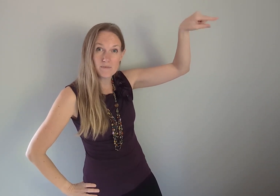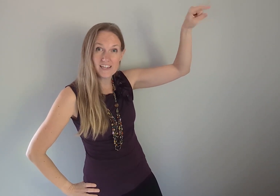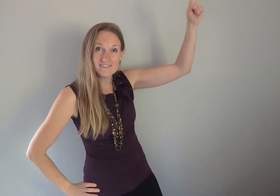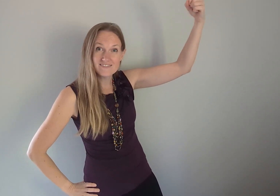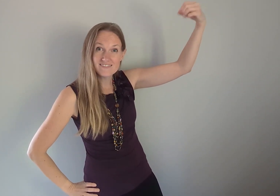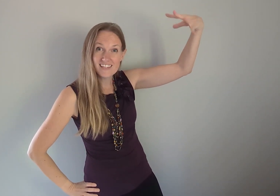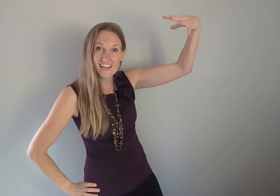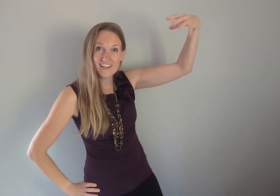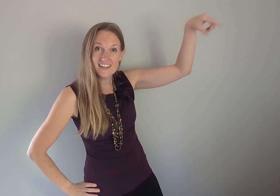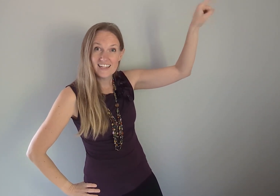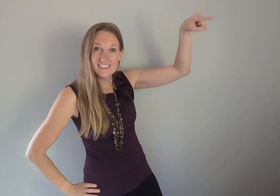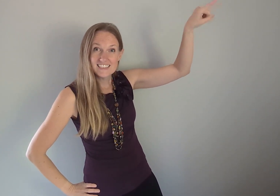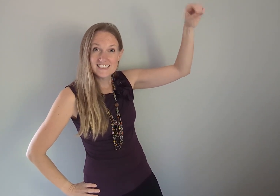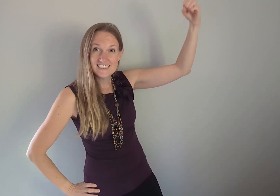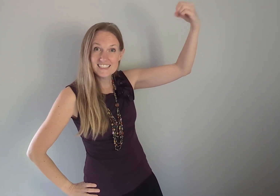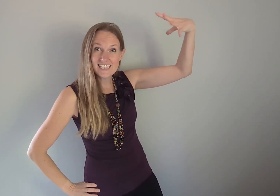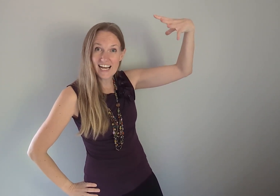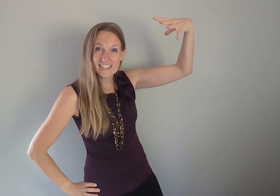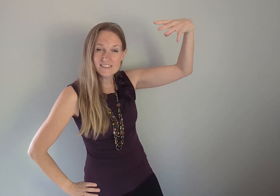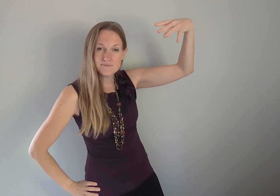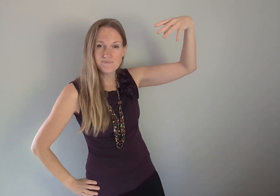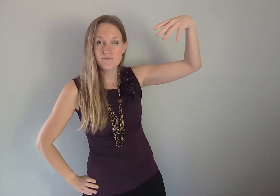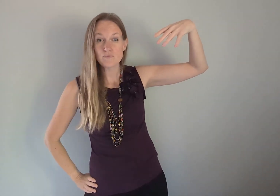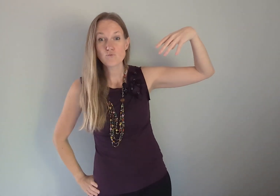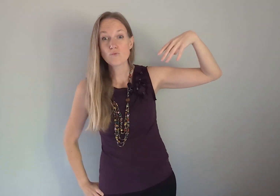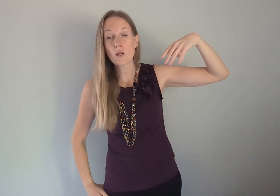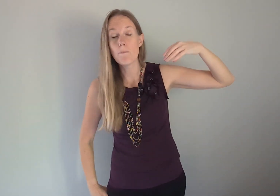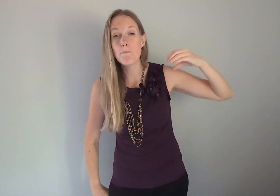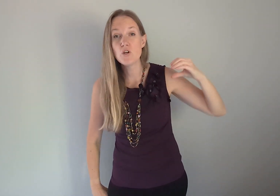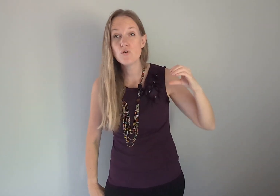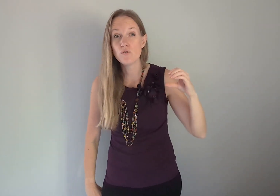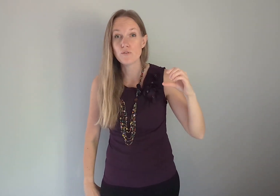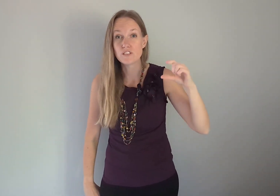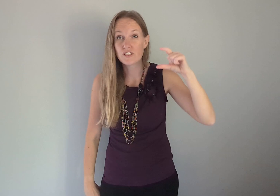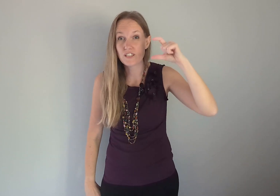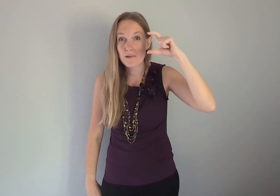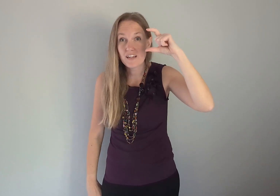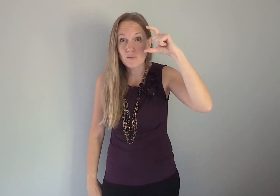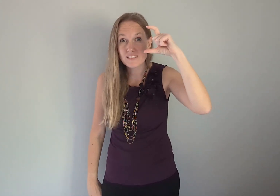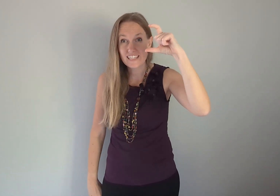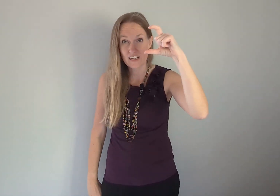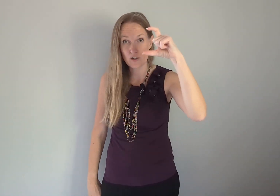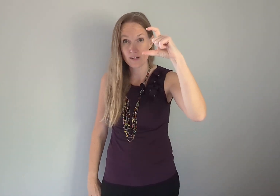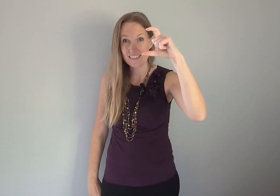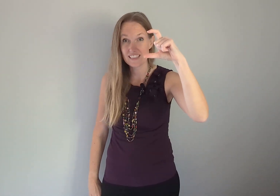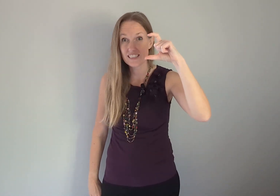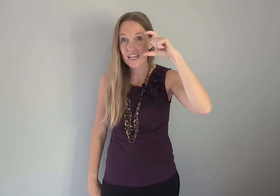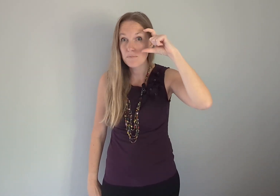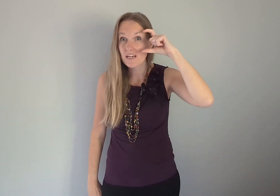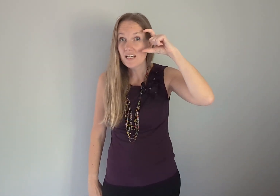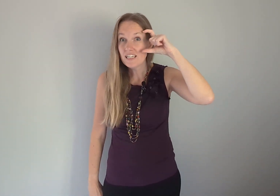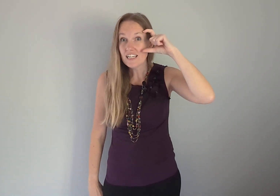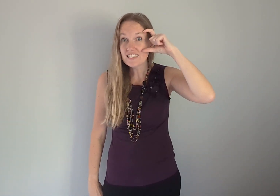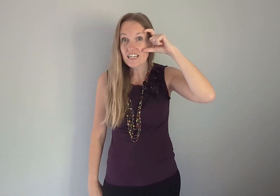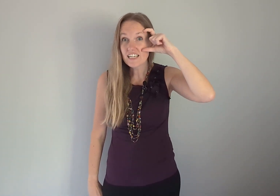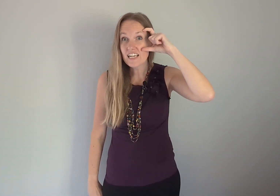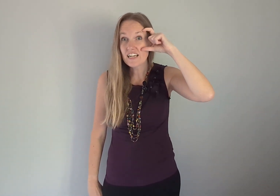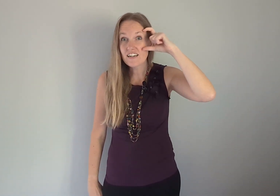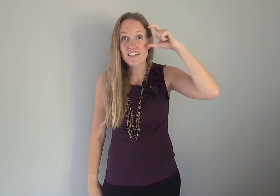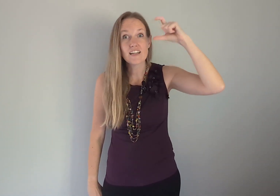it. Okay? Sun, moon. So you're going to make almost like a crescent shape and starting here and then